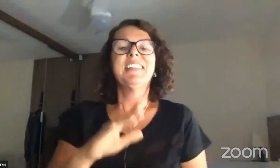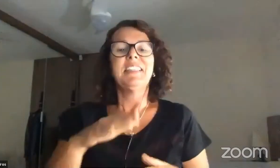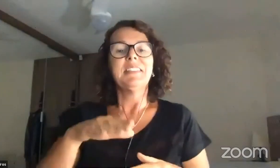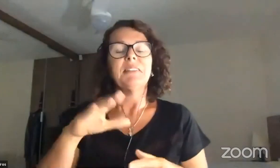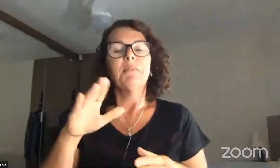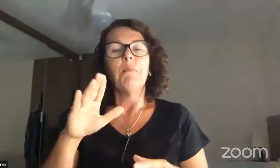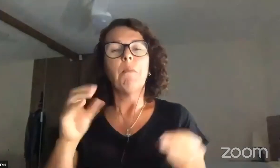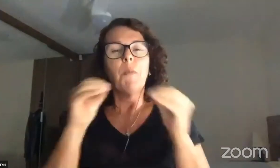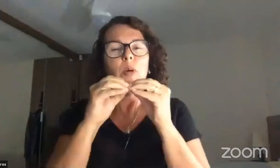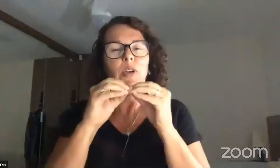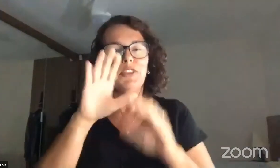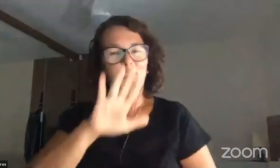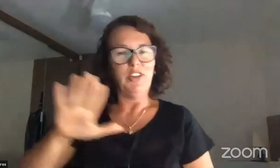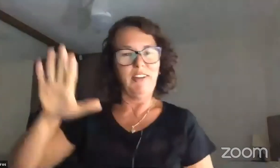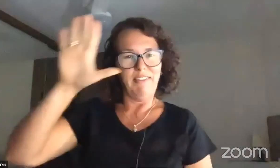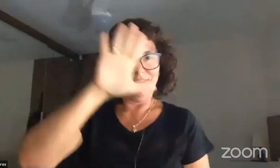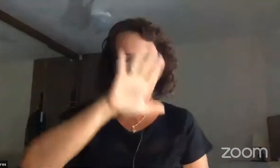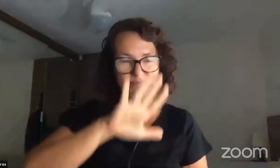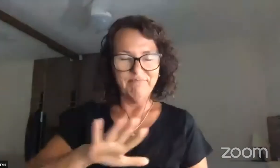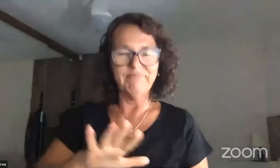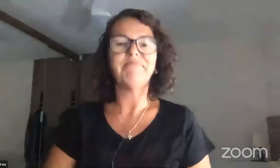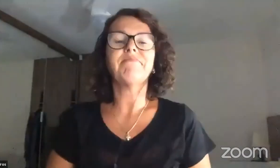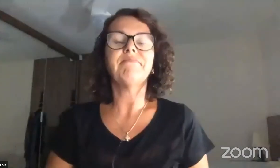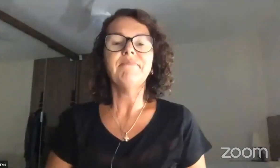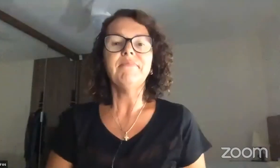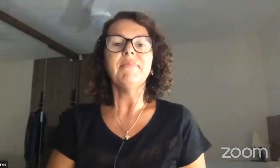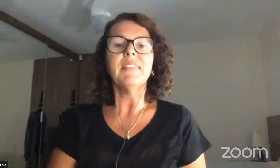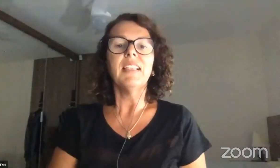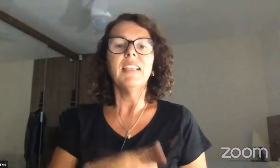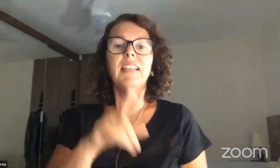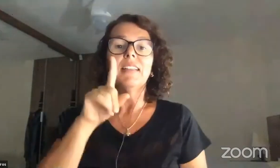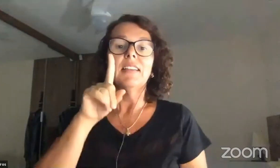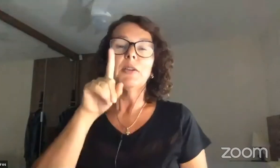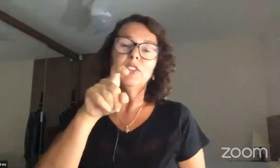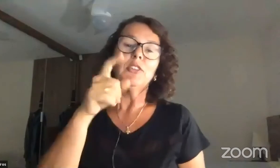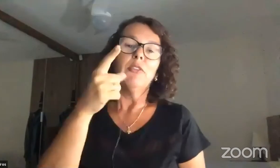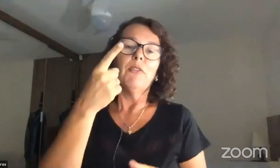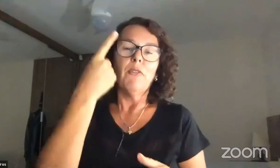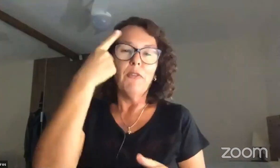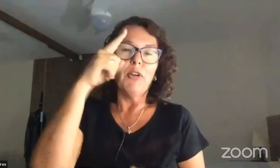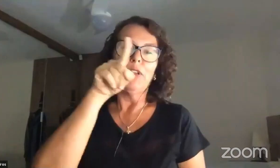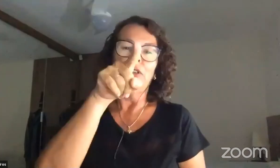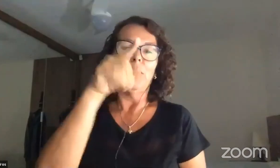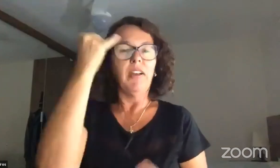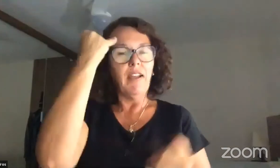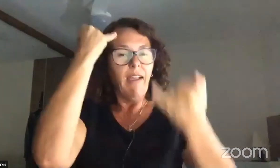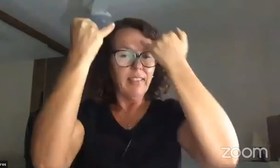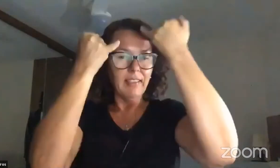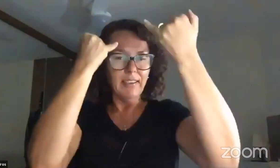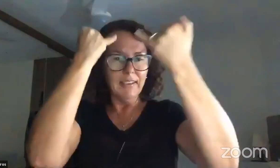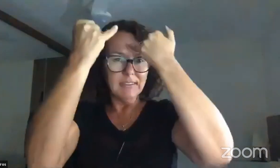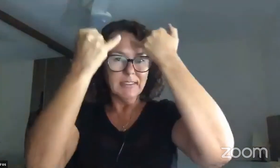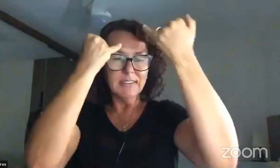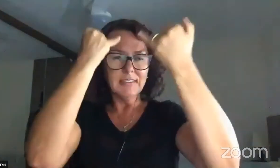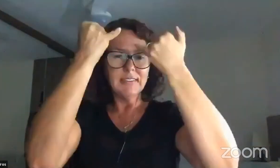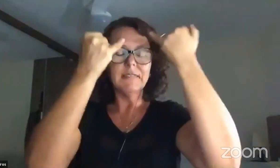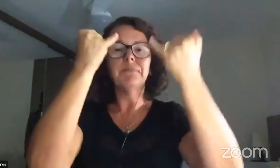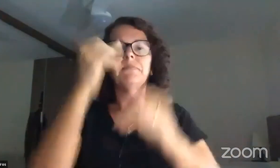The final question. is more general.